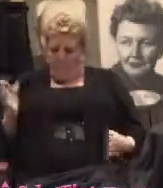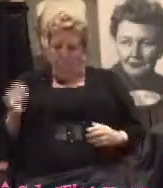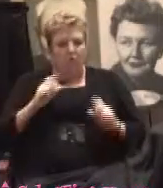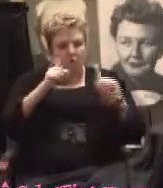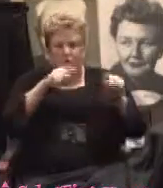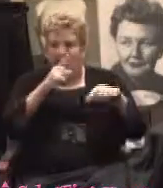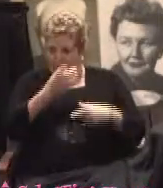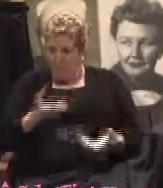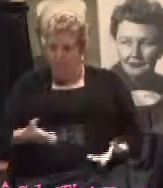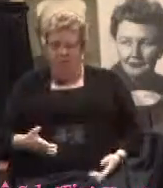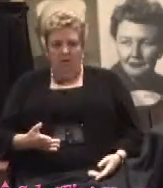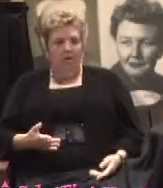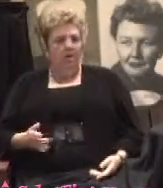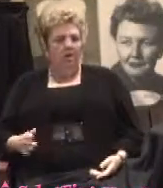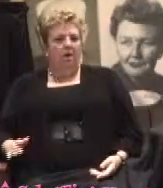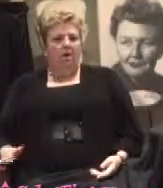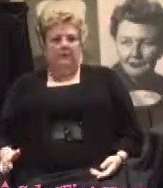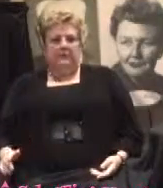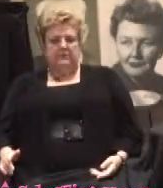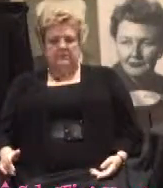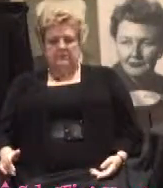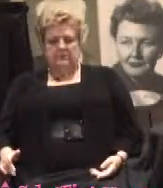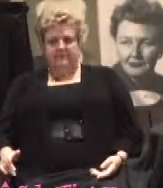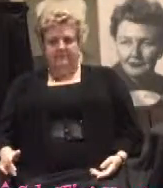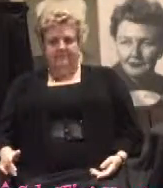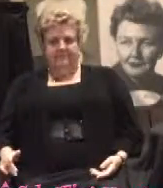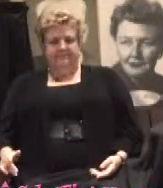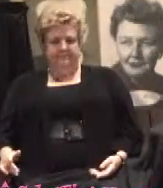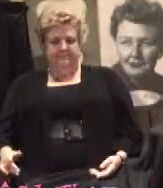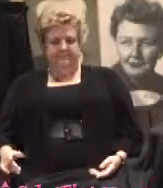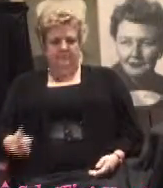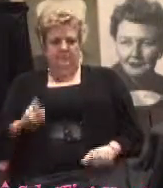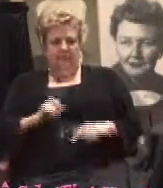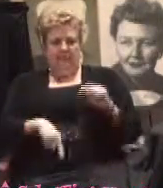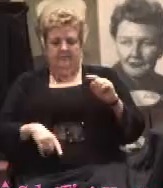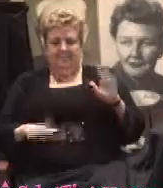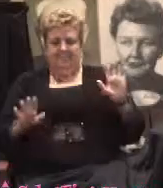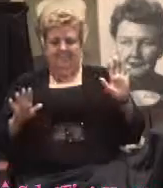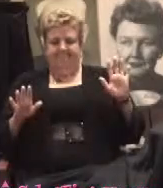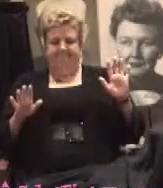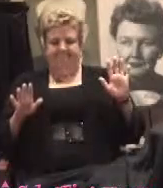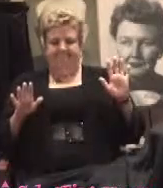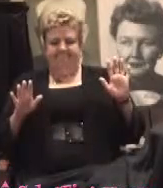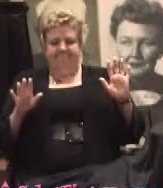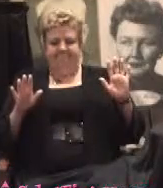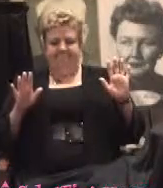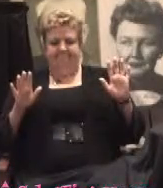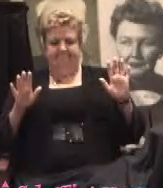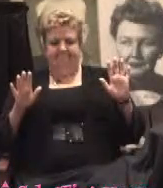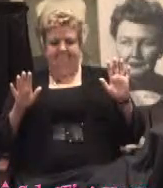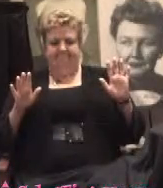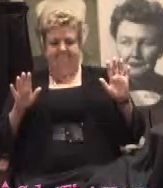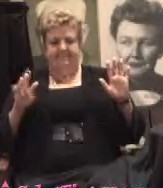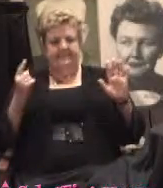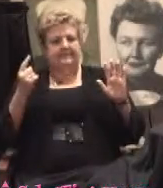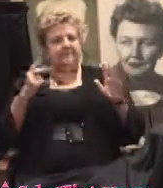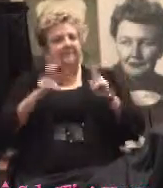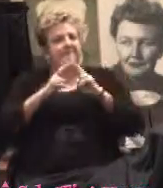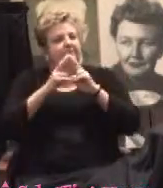And I said, "You're not going to take me there." And this is something that's very important. A lot of people in their first